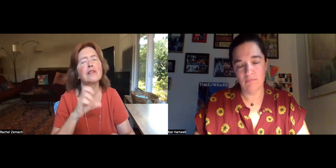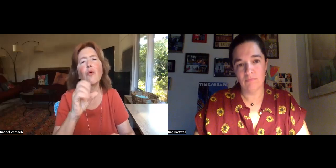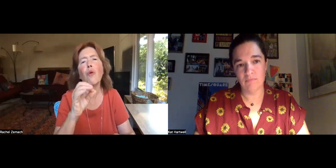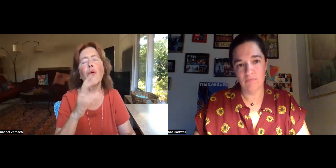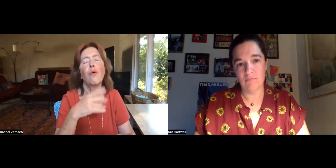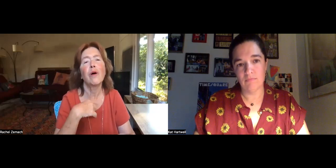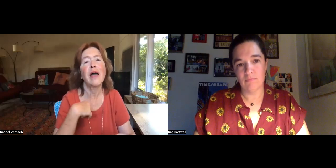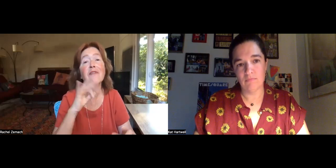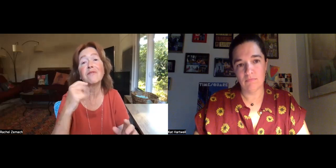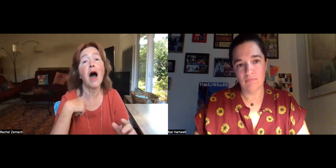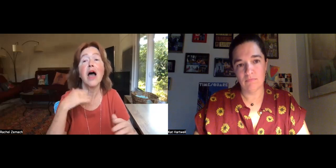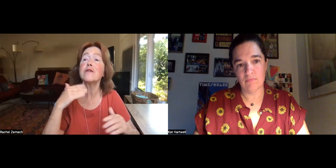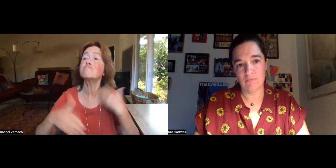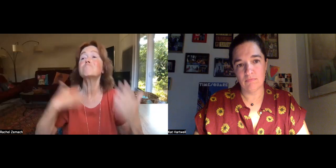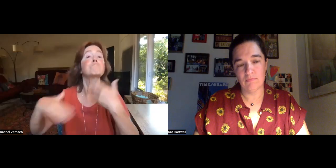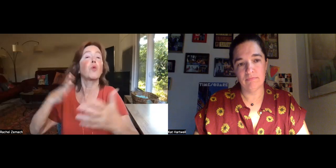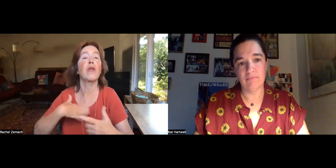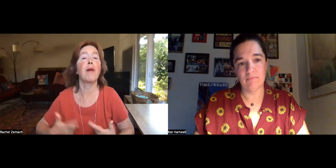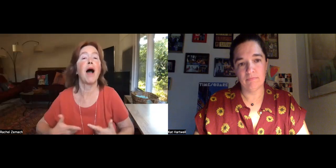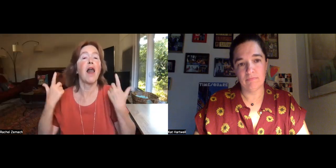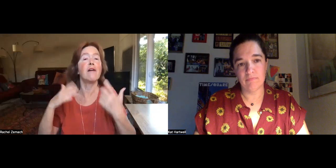So if I, with my life,